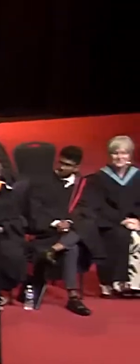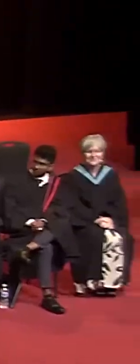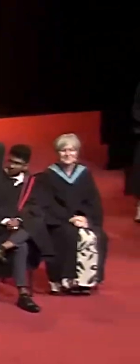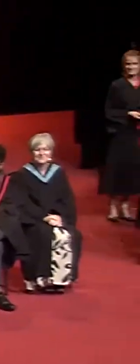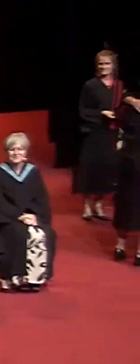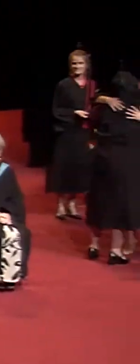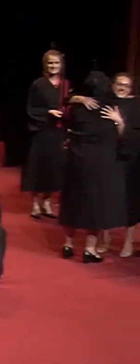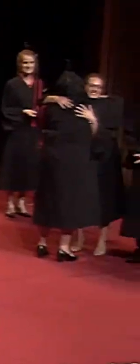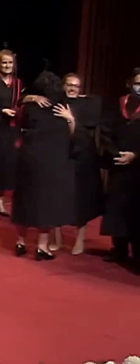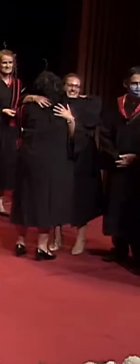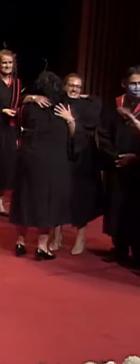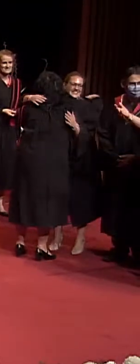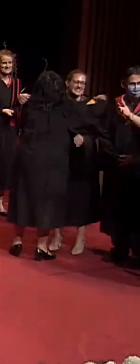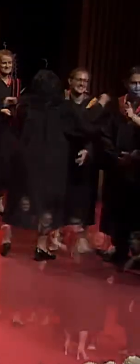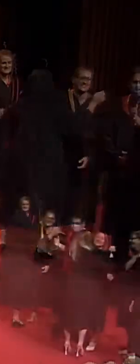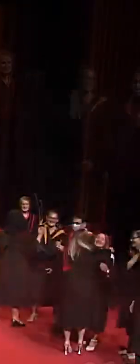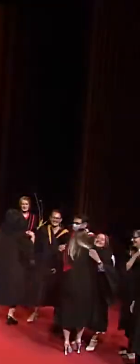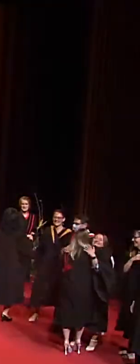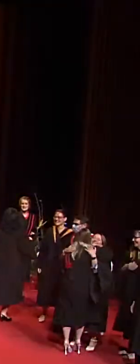Samantha Lawson.